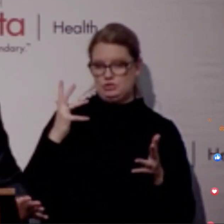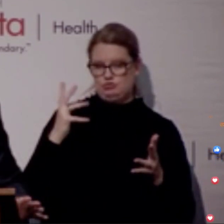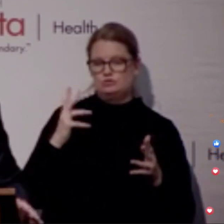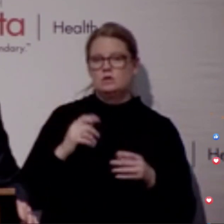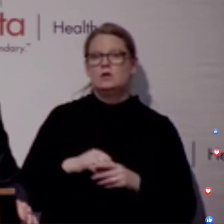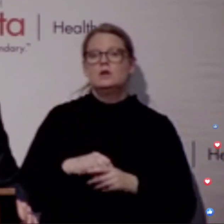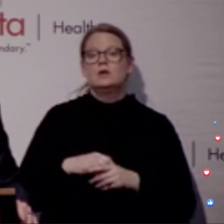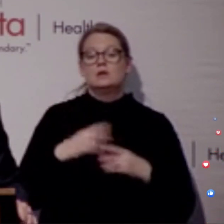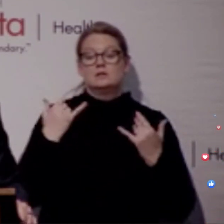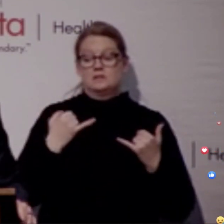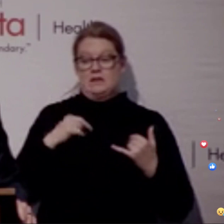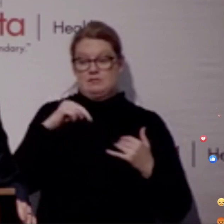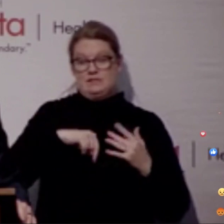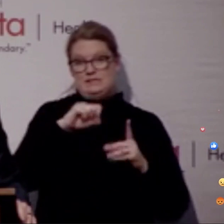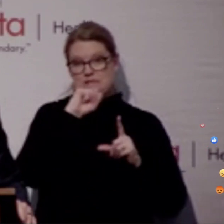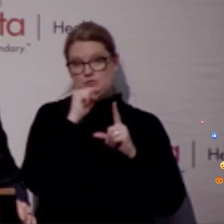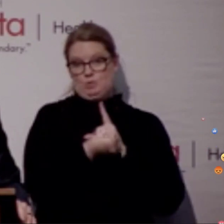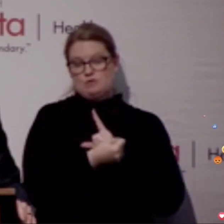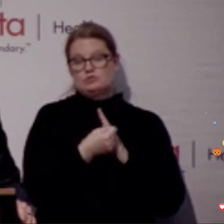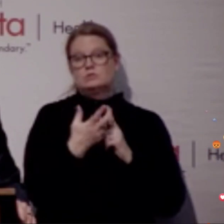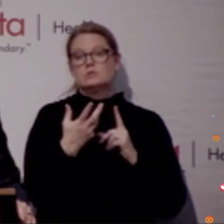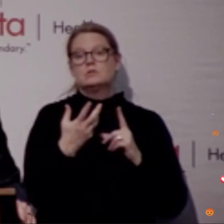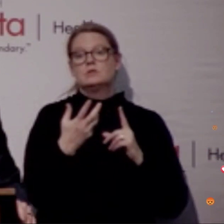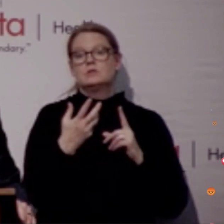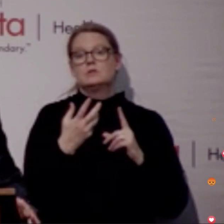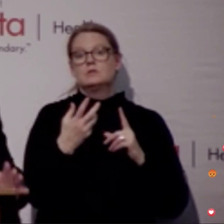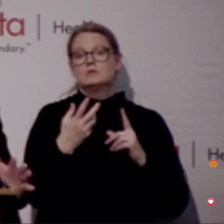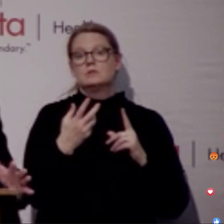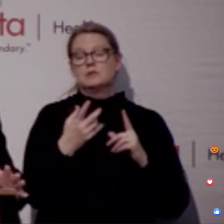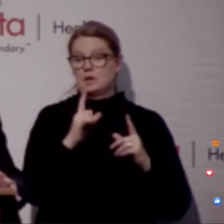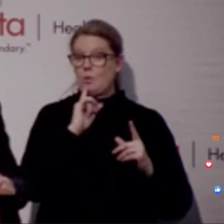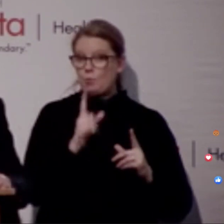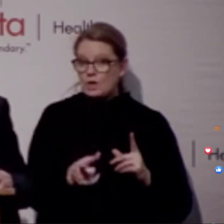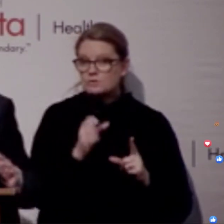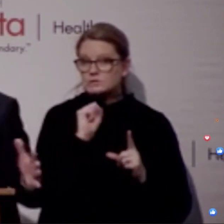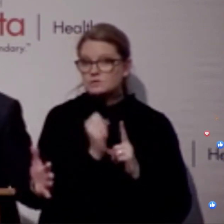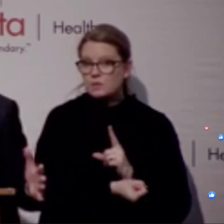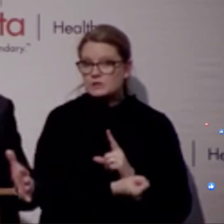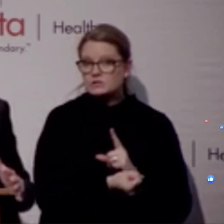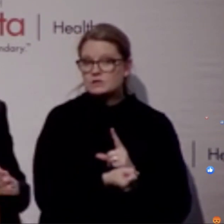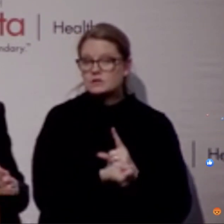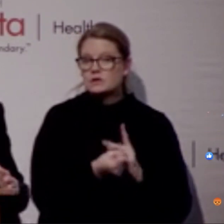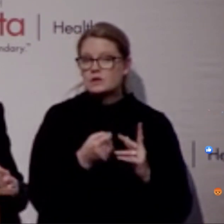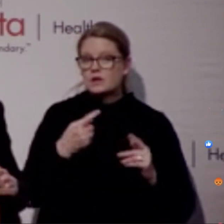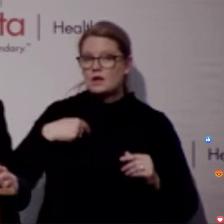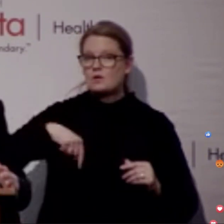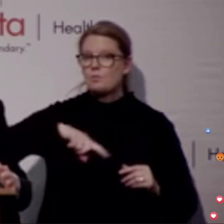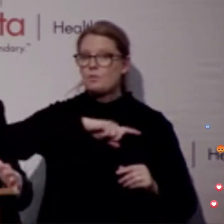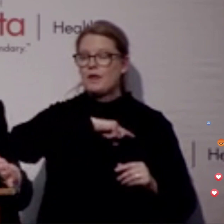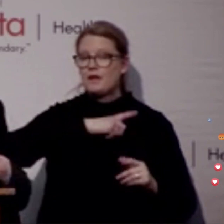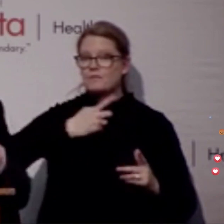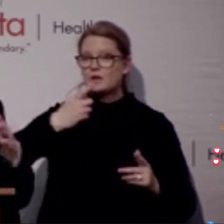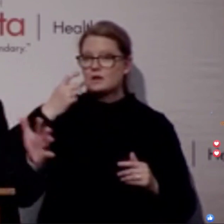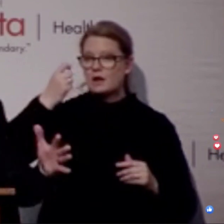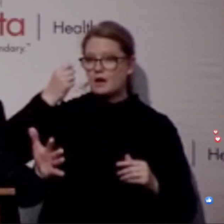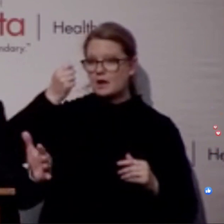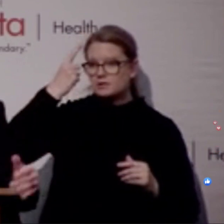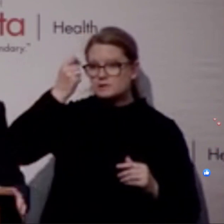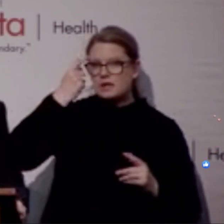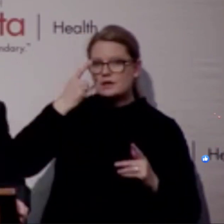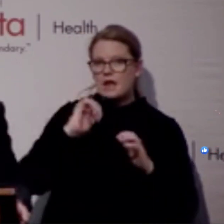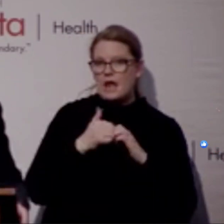When we're in the situation where we're in a real situation and we've got an understanding of how this is